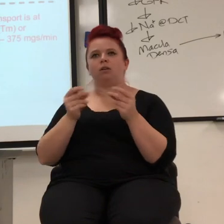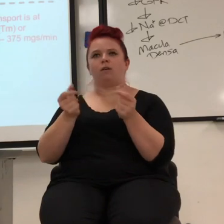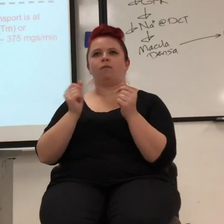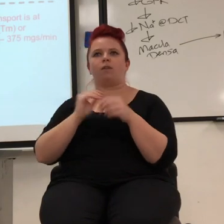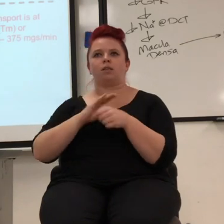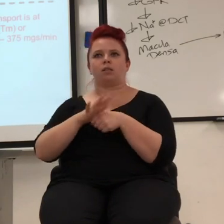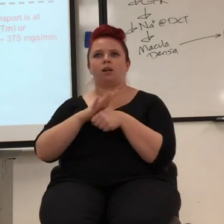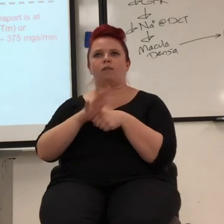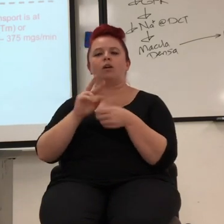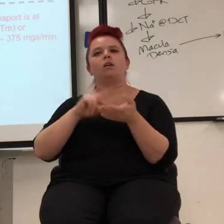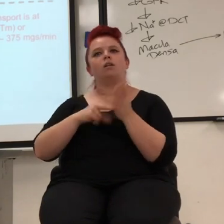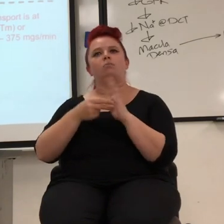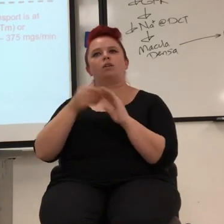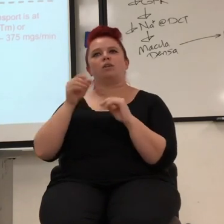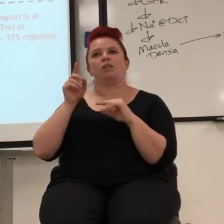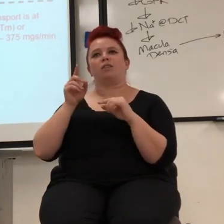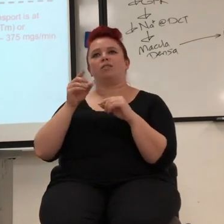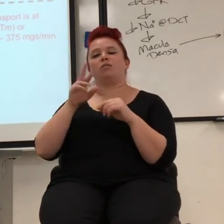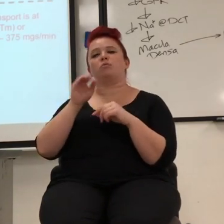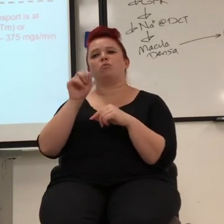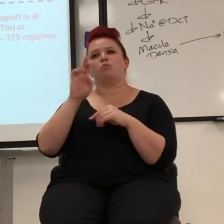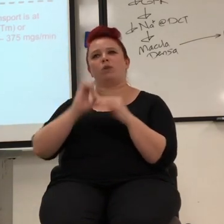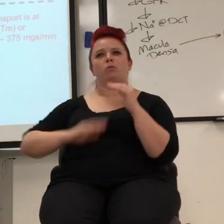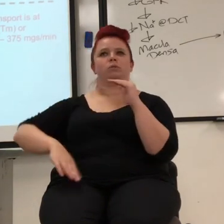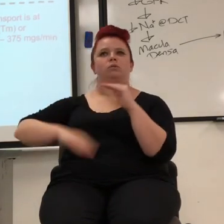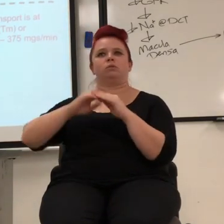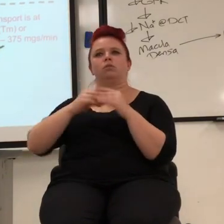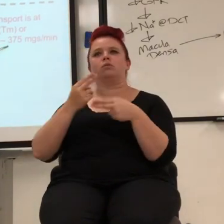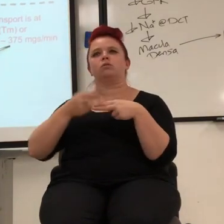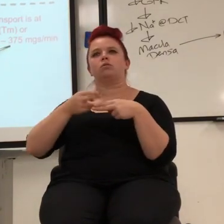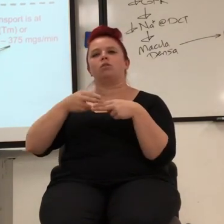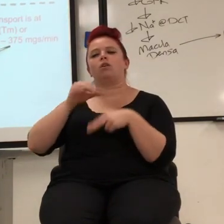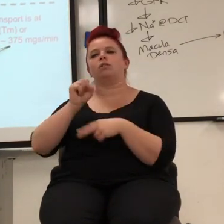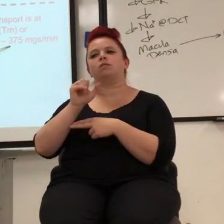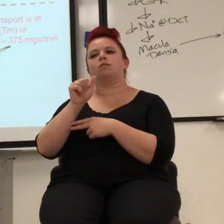across fast enough. Your rate maxes out. That's called saturation.